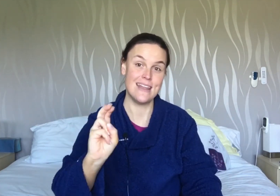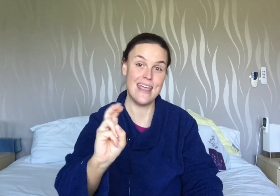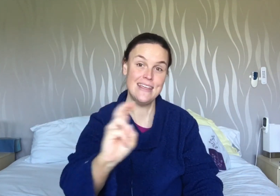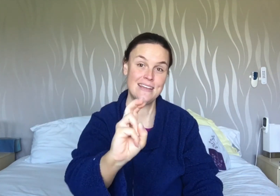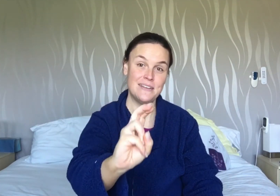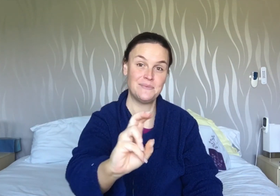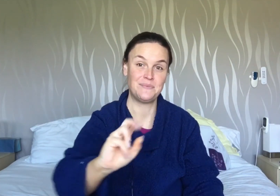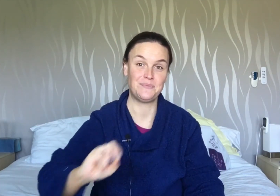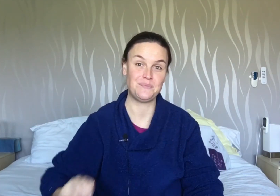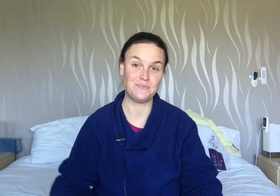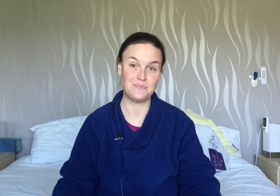Snake.